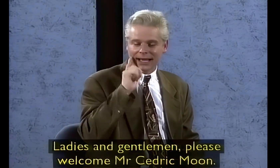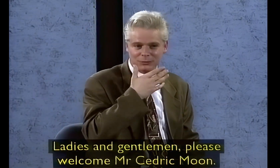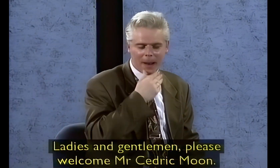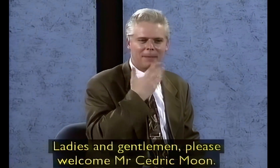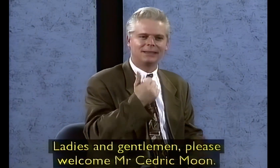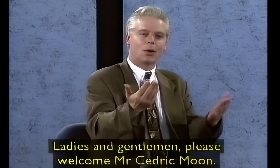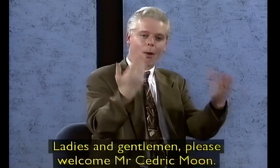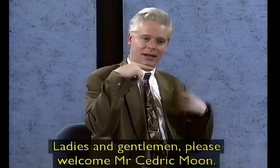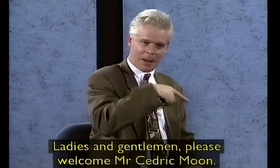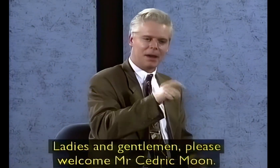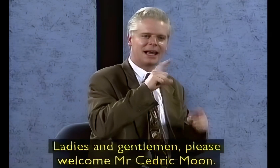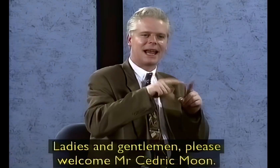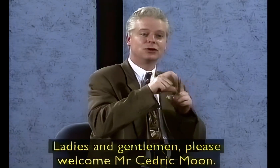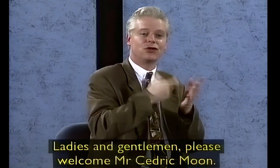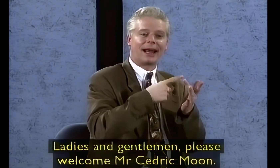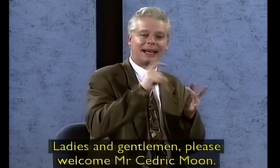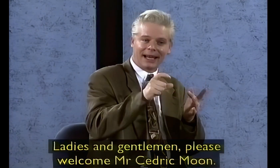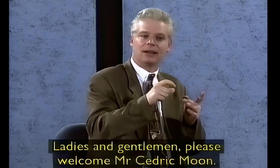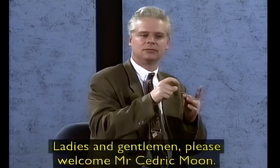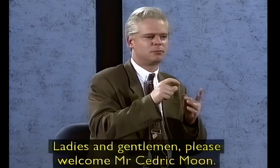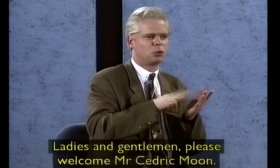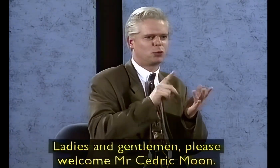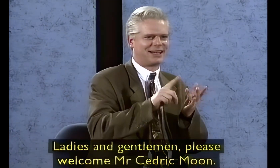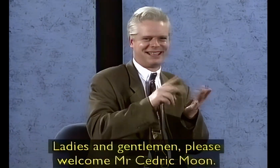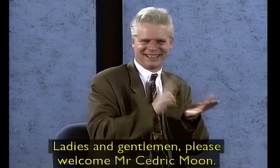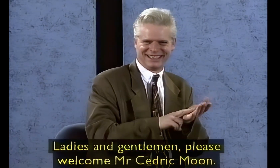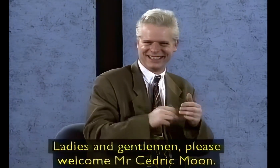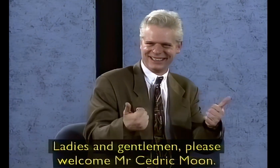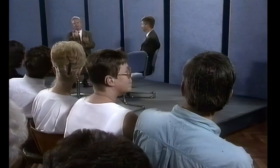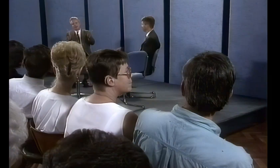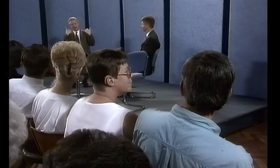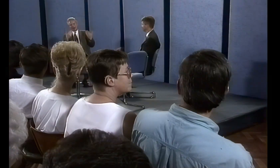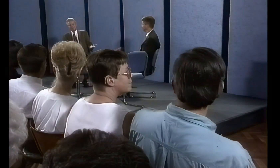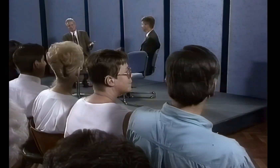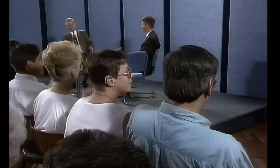Ladies and gentlemen, will you please welcome Mr. Cedric Moon.